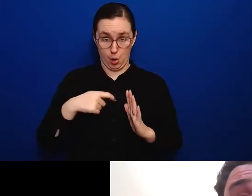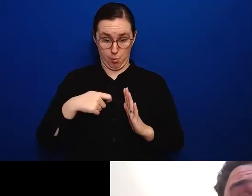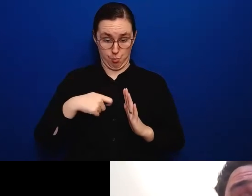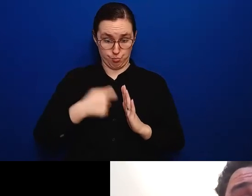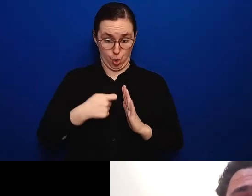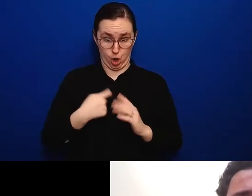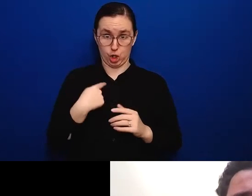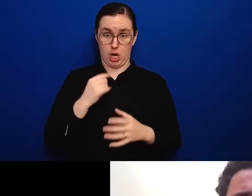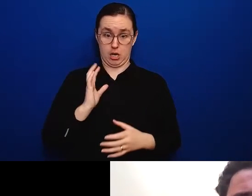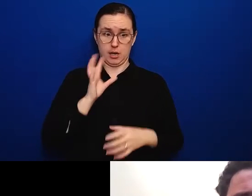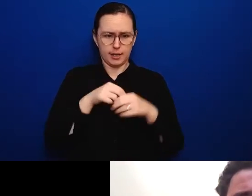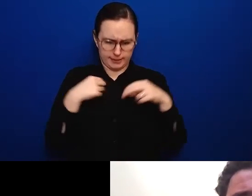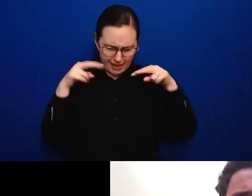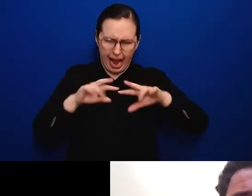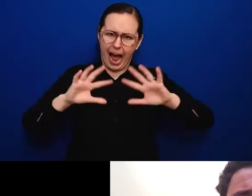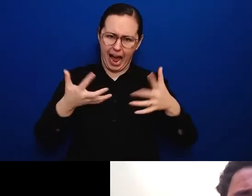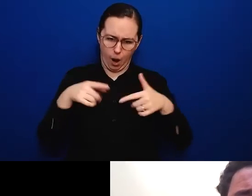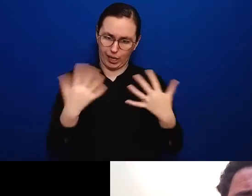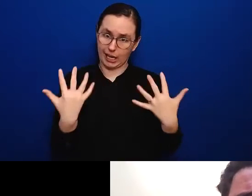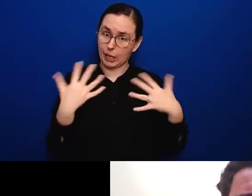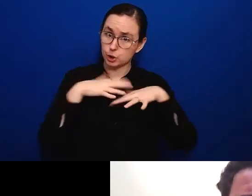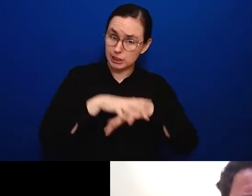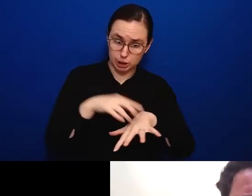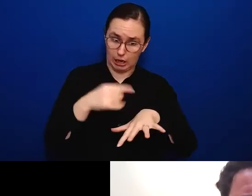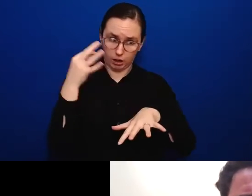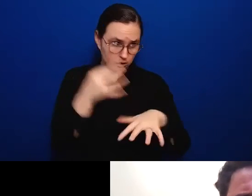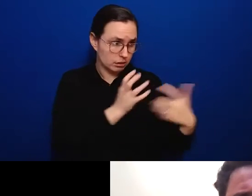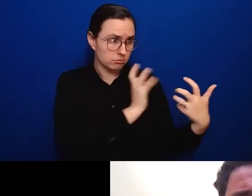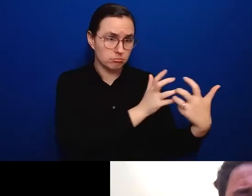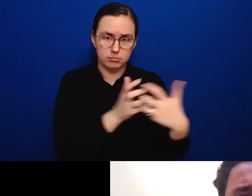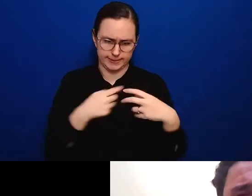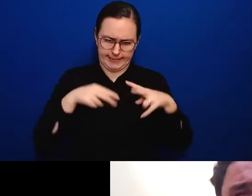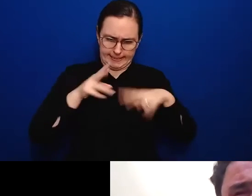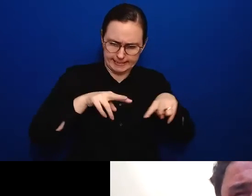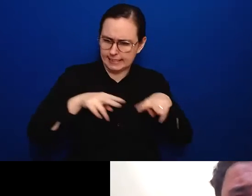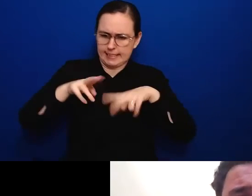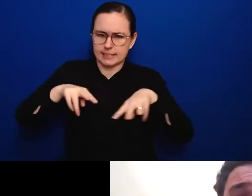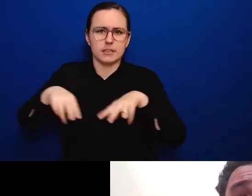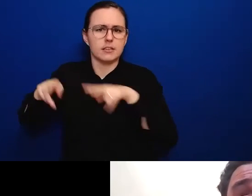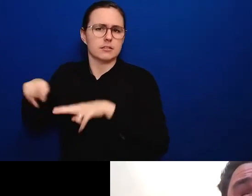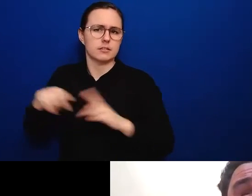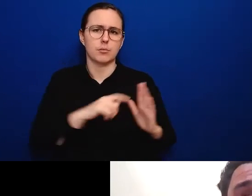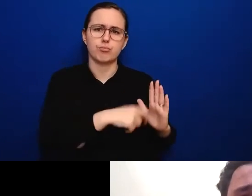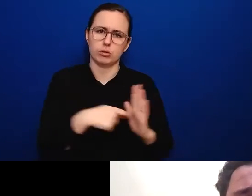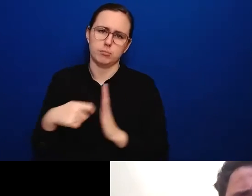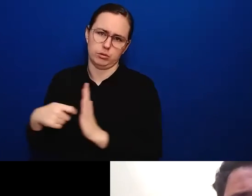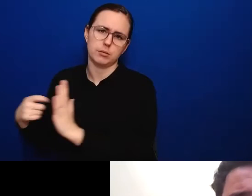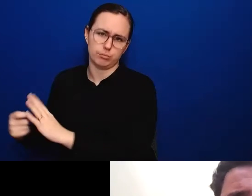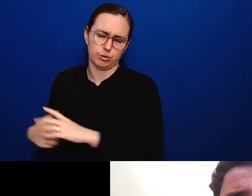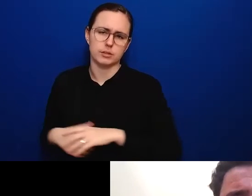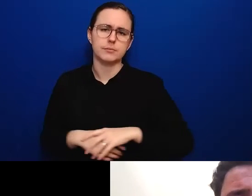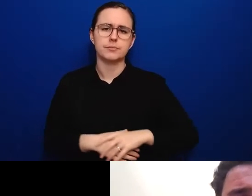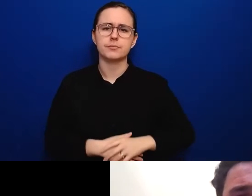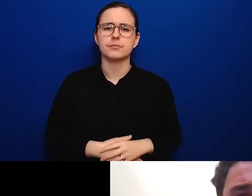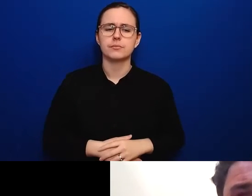my capacity in trainings, delivery, designing, and follow-up. Let's talk about how it has. And now let's talk about how it is actually. Let's